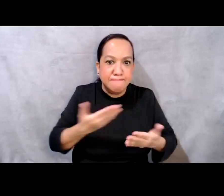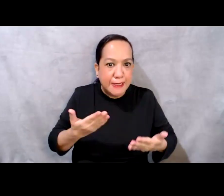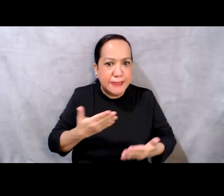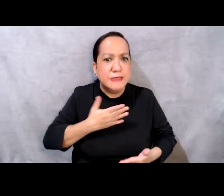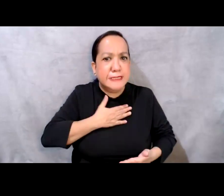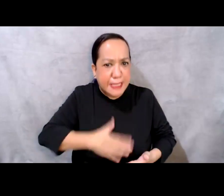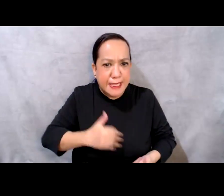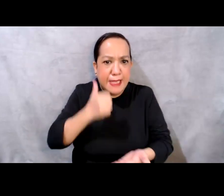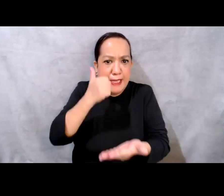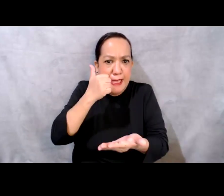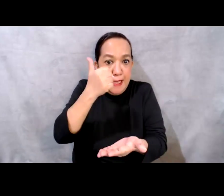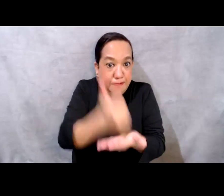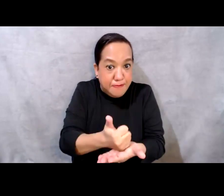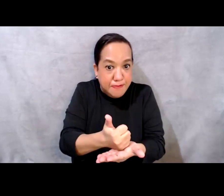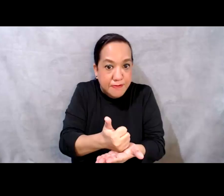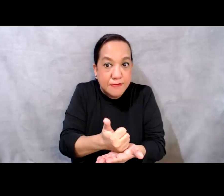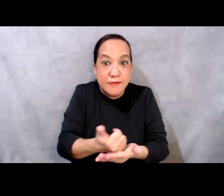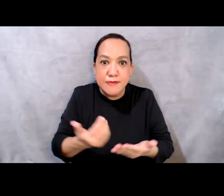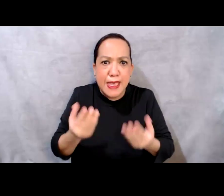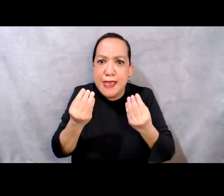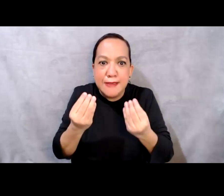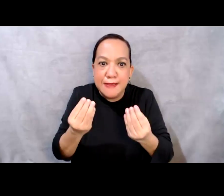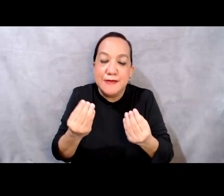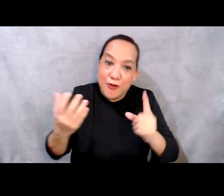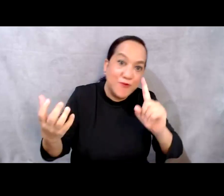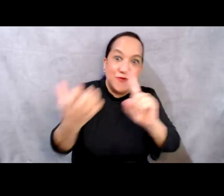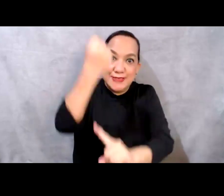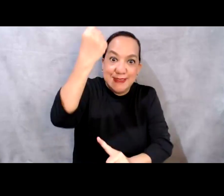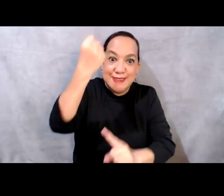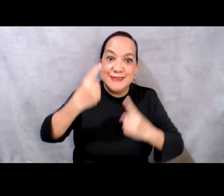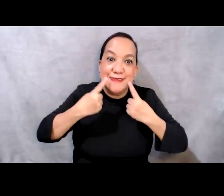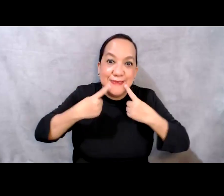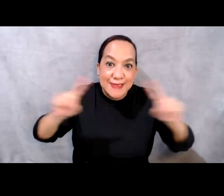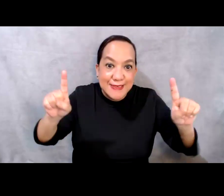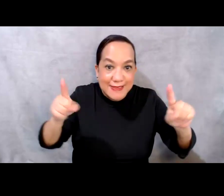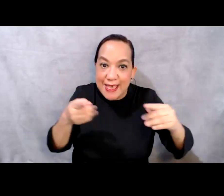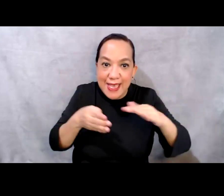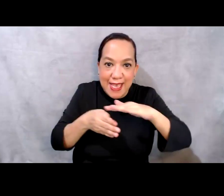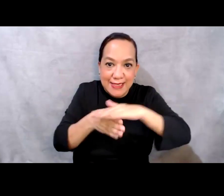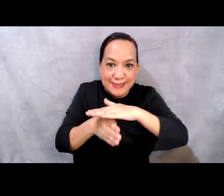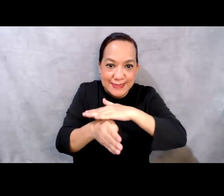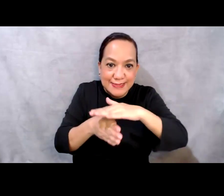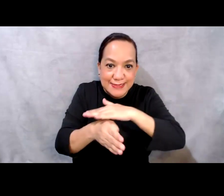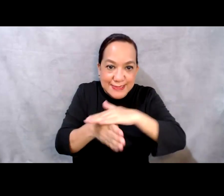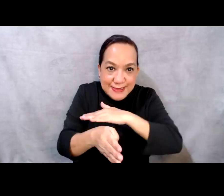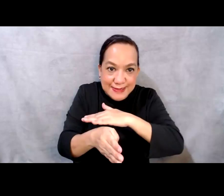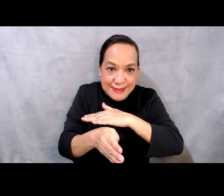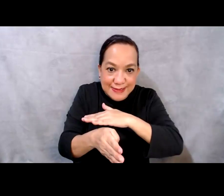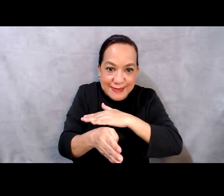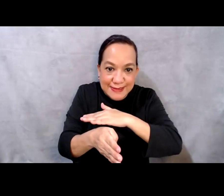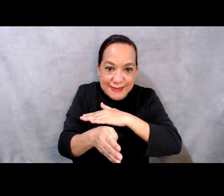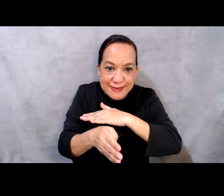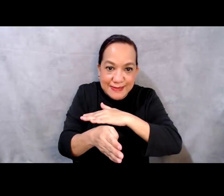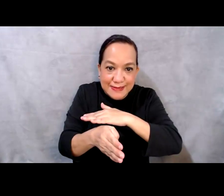that to happen effectively, the AM must be accessible and it must be remedy oriented. On accessibility, what we want is